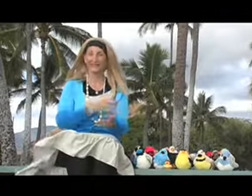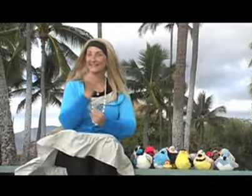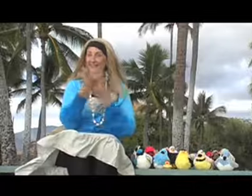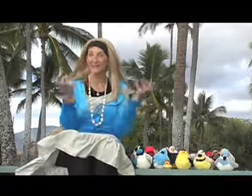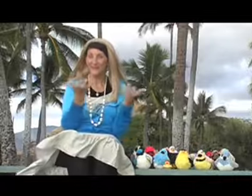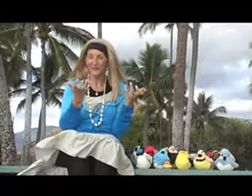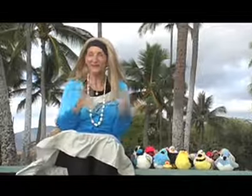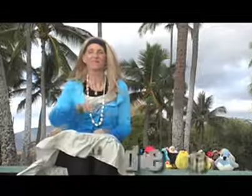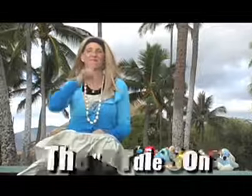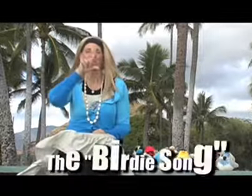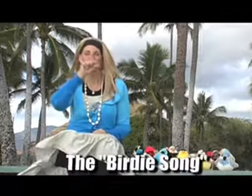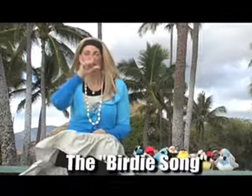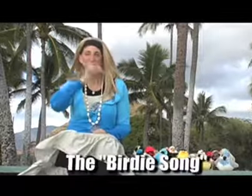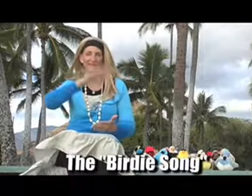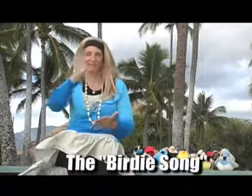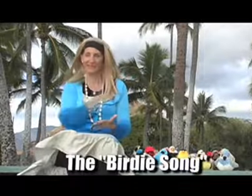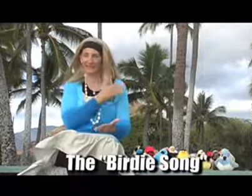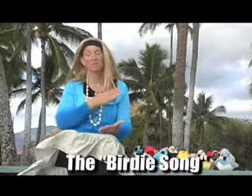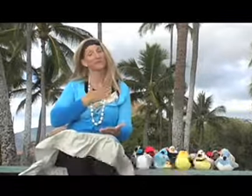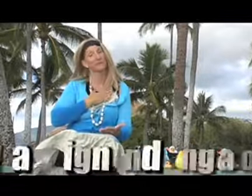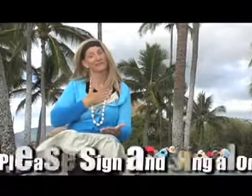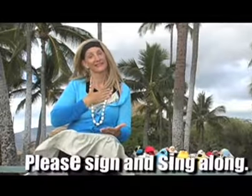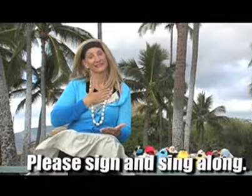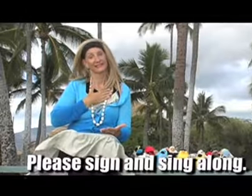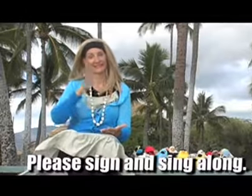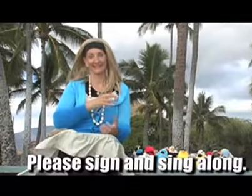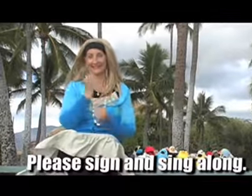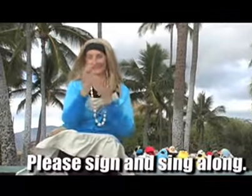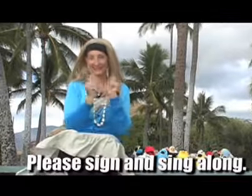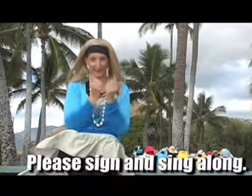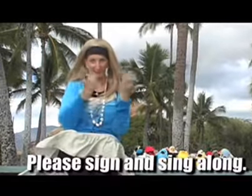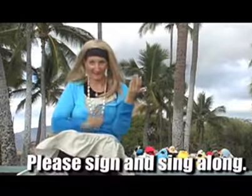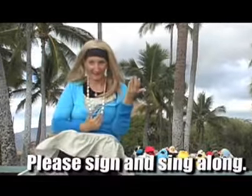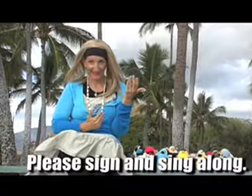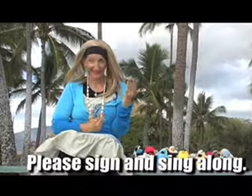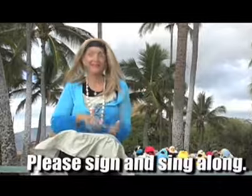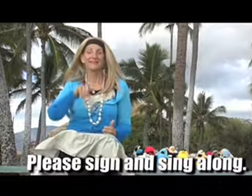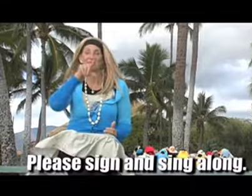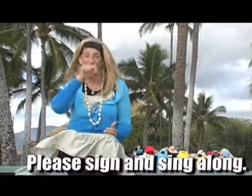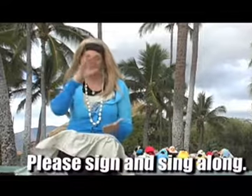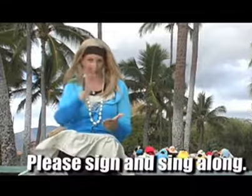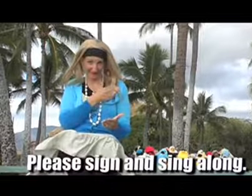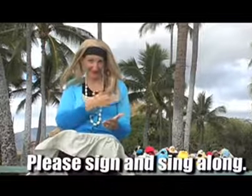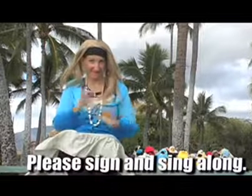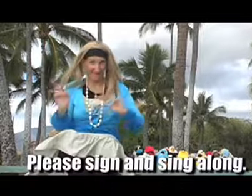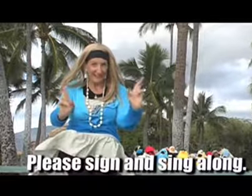I want to sing a song with you. It's called the Birdie Song. Please, sign it with me. Sing along with me. The Birdie Song. Are you